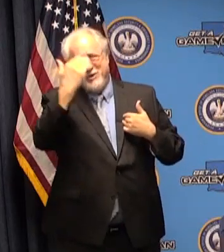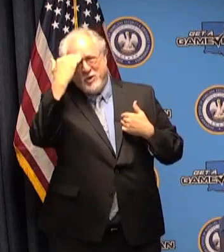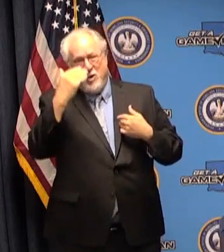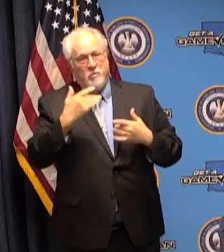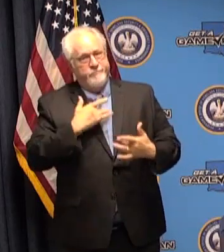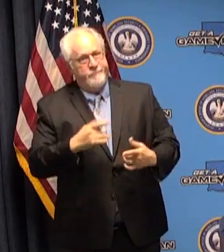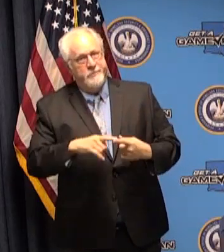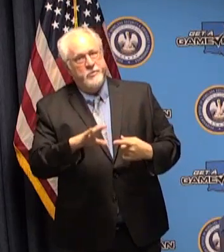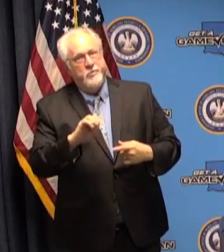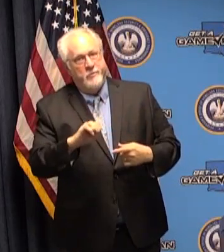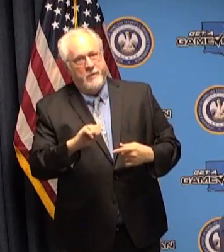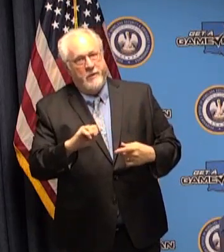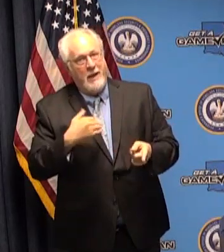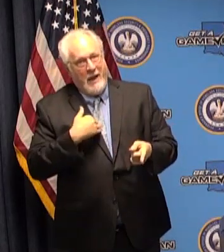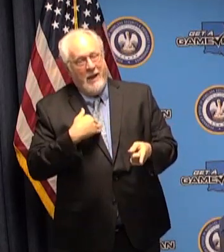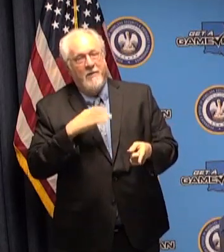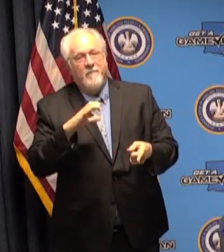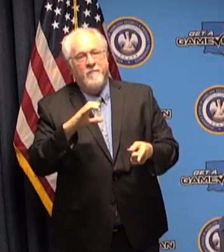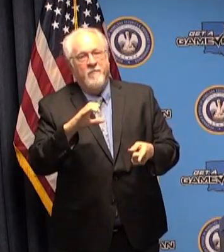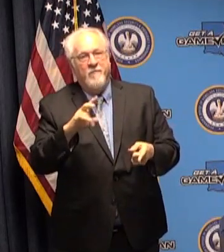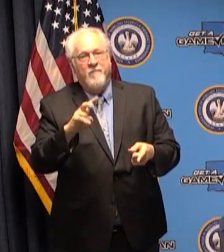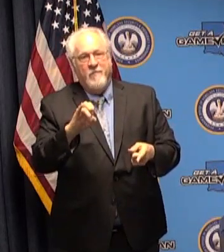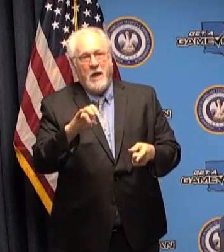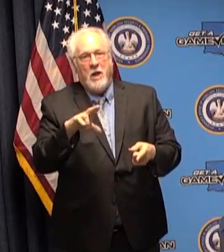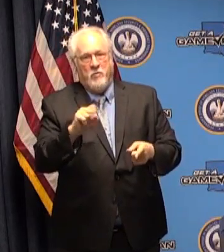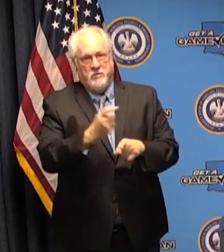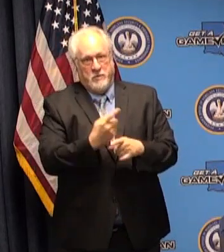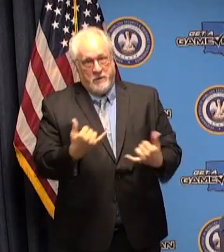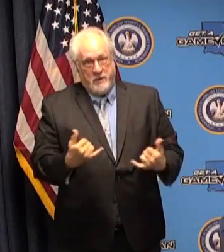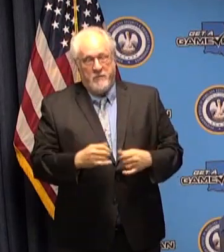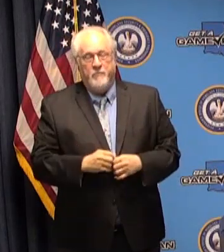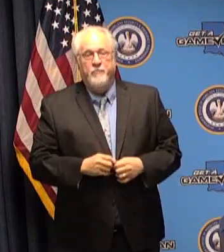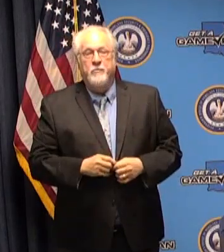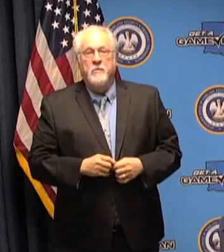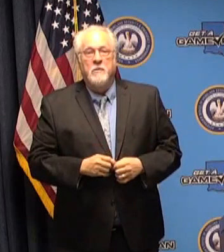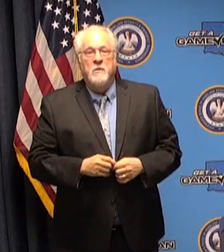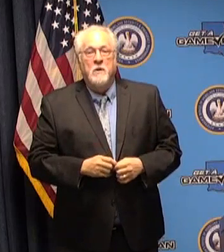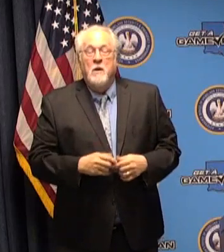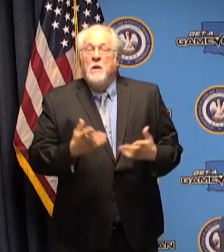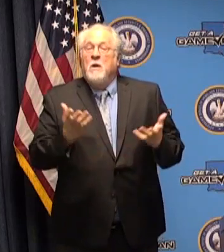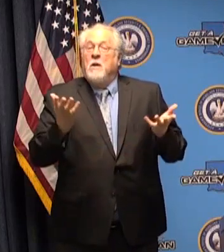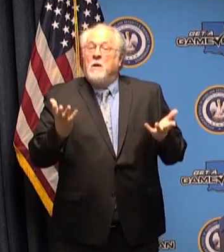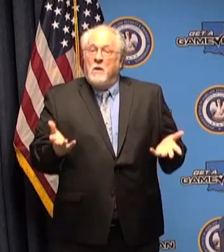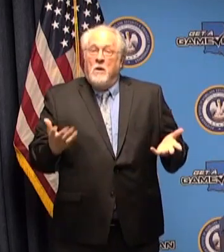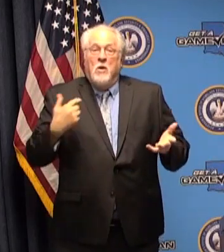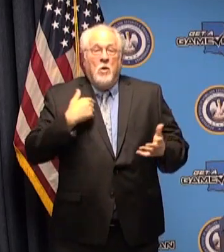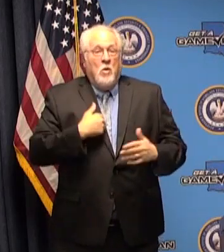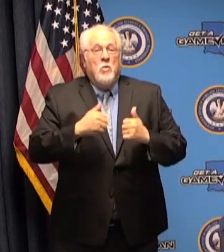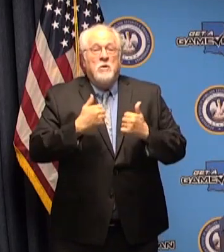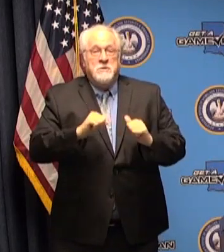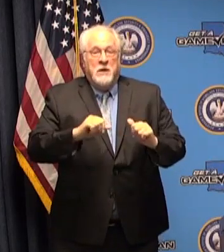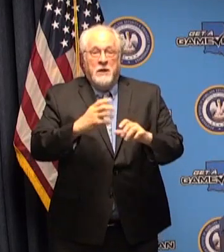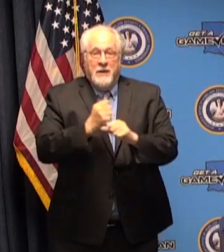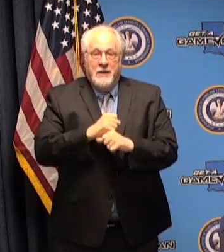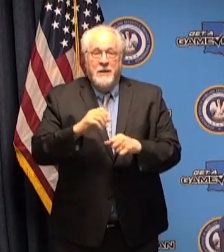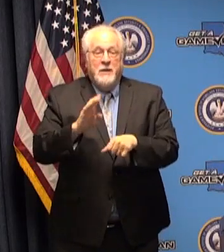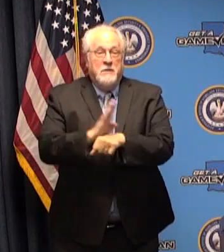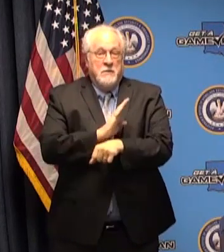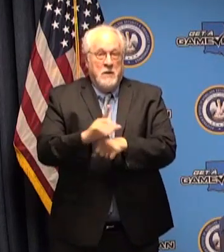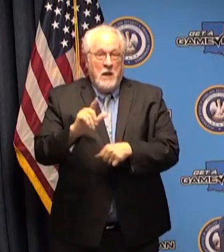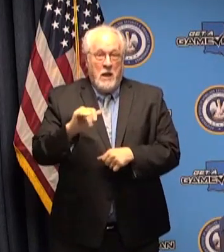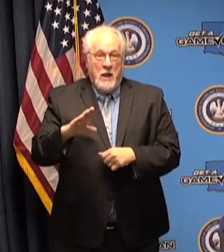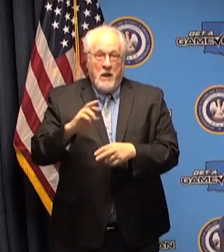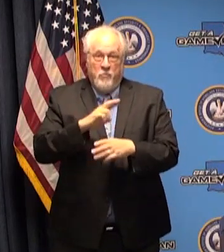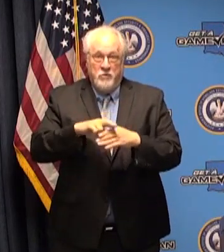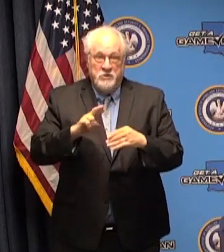are likely to be carrying the coronavirus at this time. So we're starting to get commercial lab results